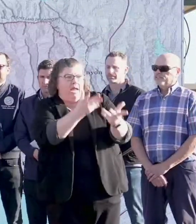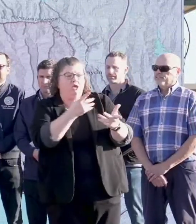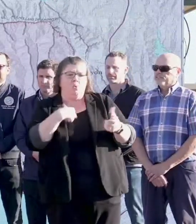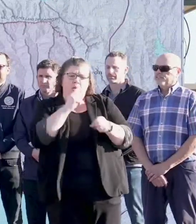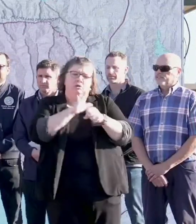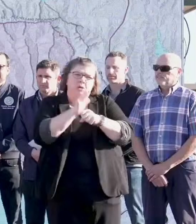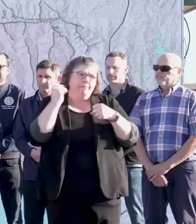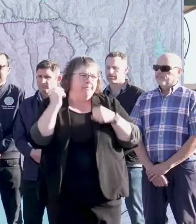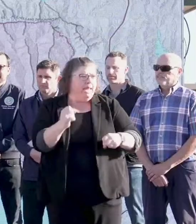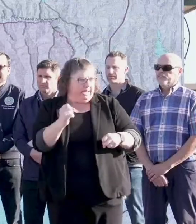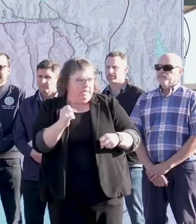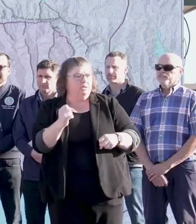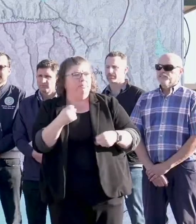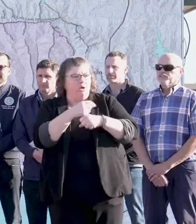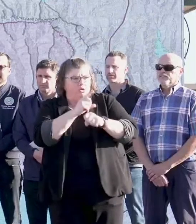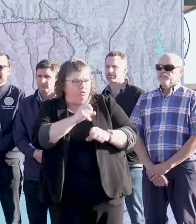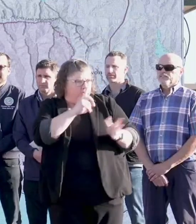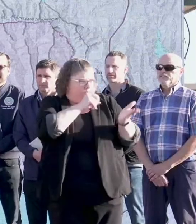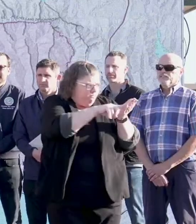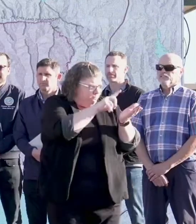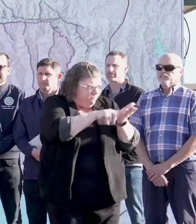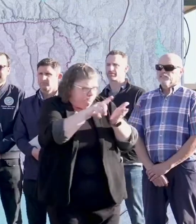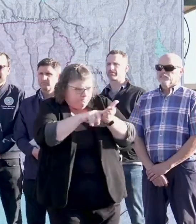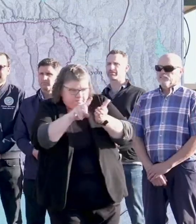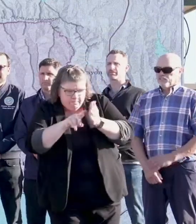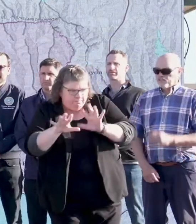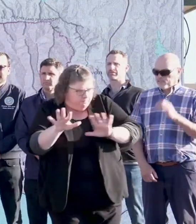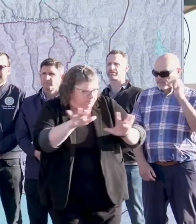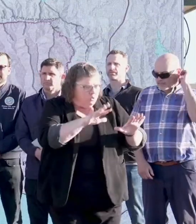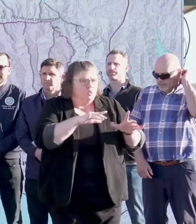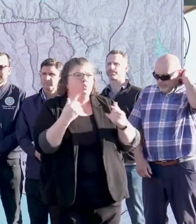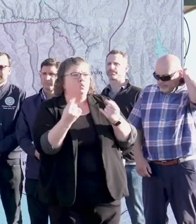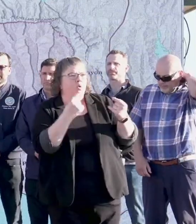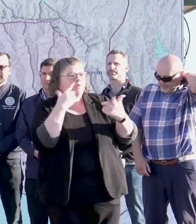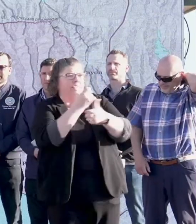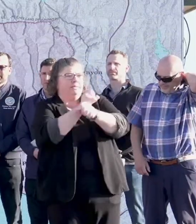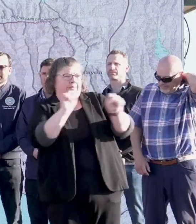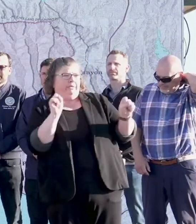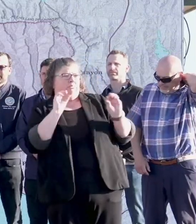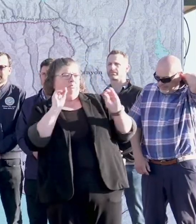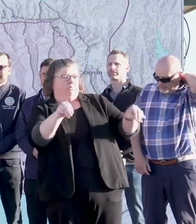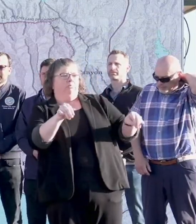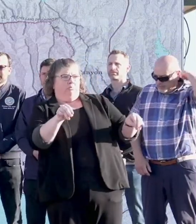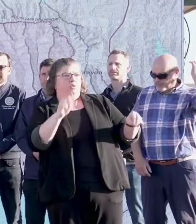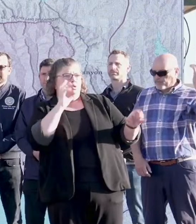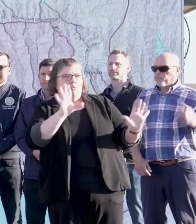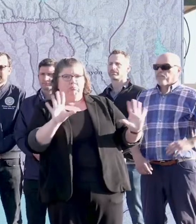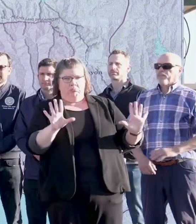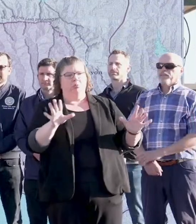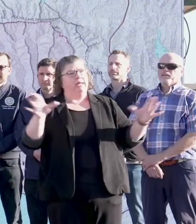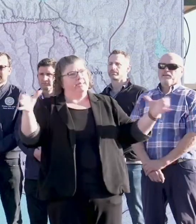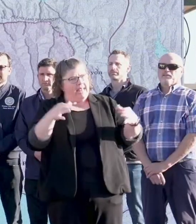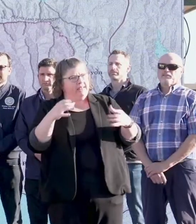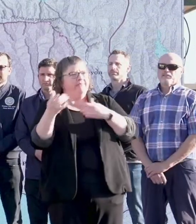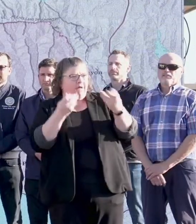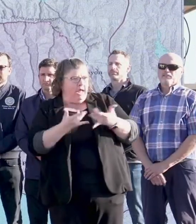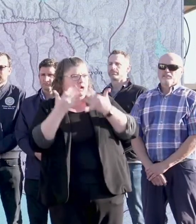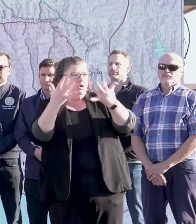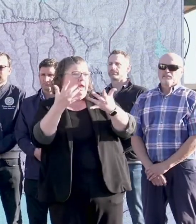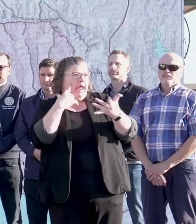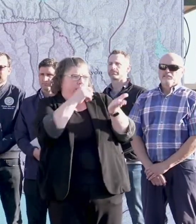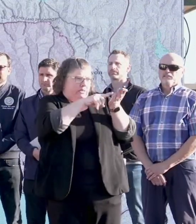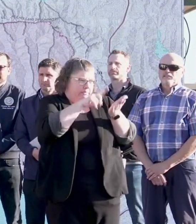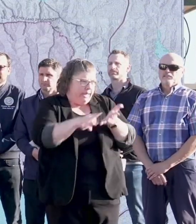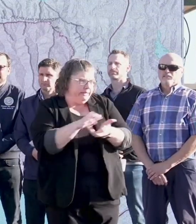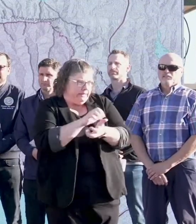committed to what the effort needs to be put in to contain this. So bear with us. A very